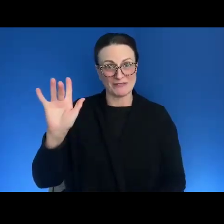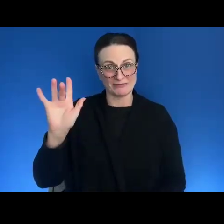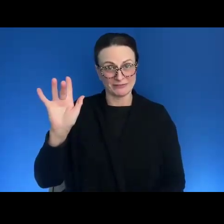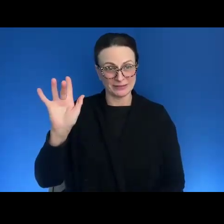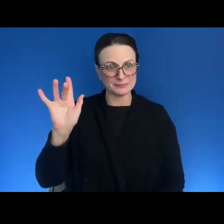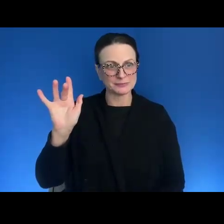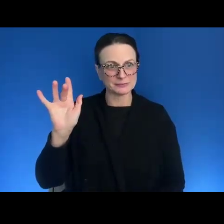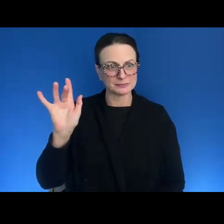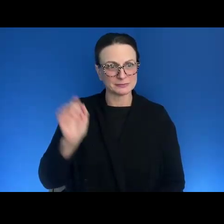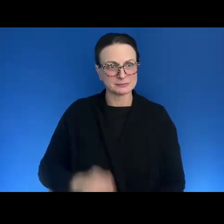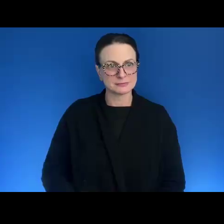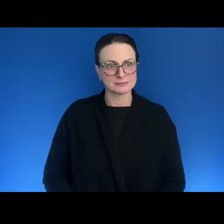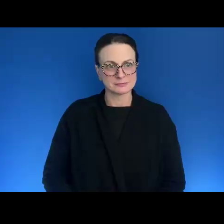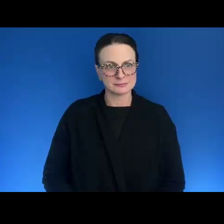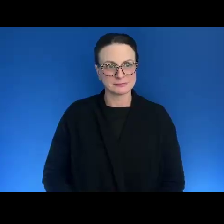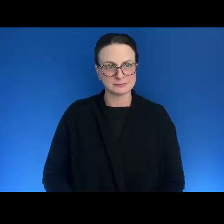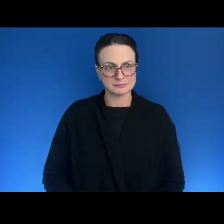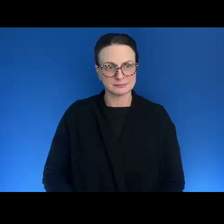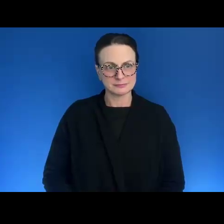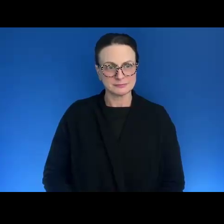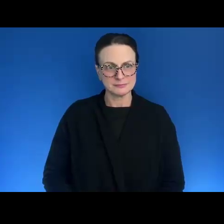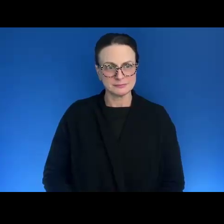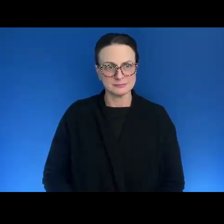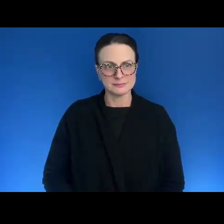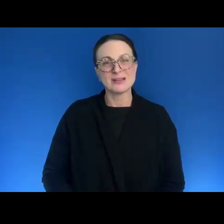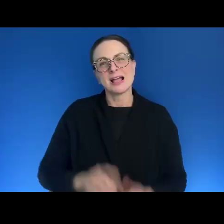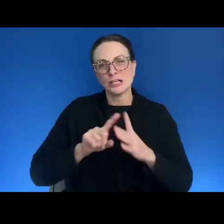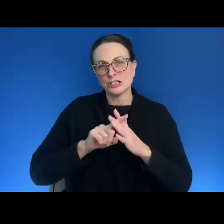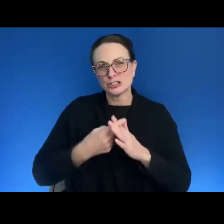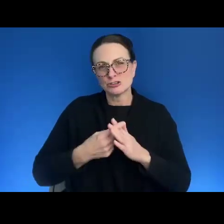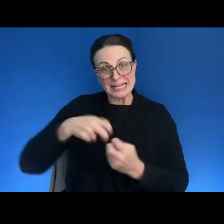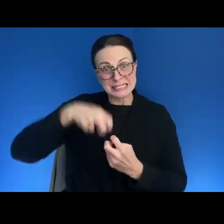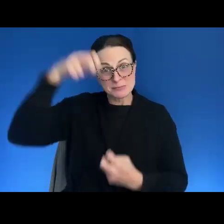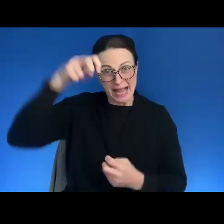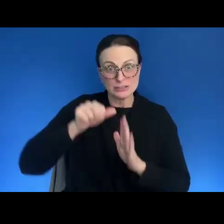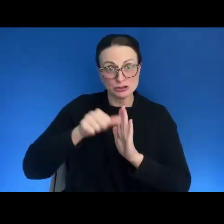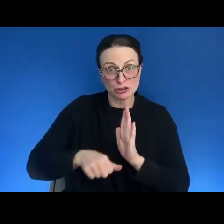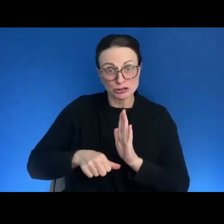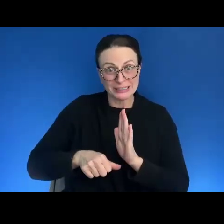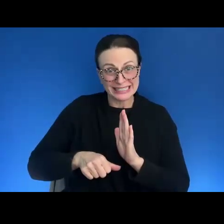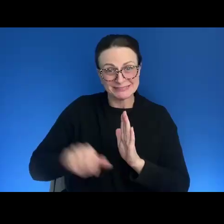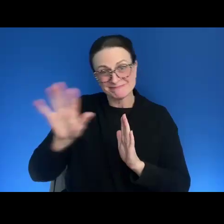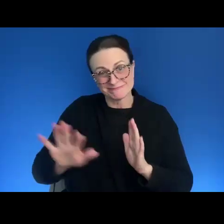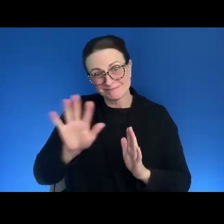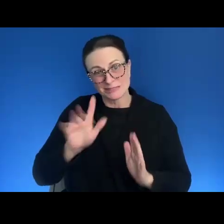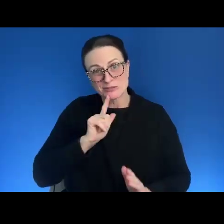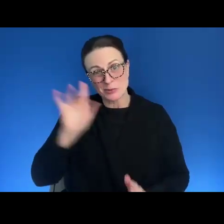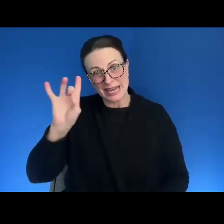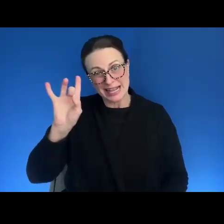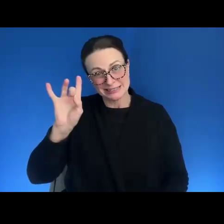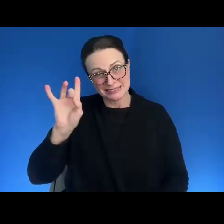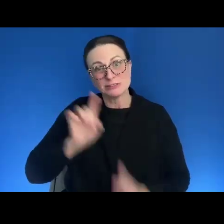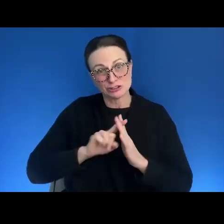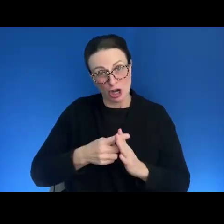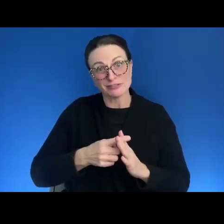old, and I started having spine surgeries around 28 years old. I